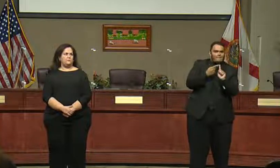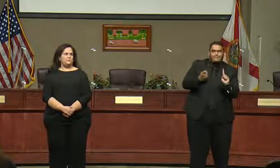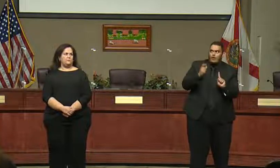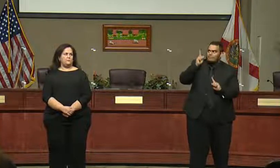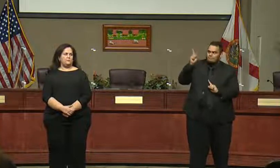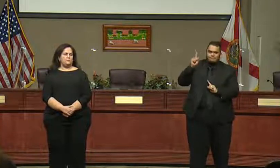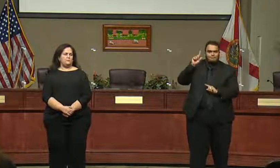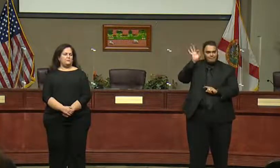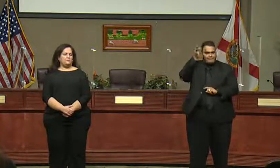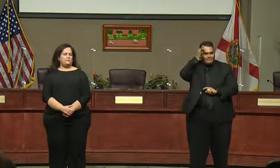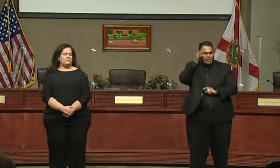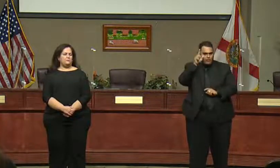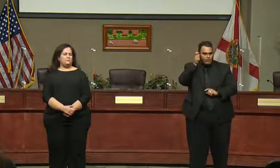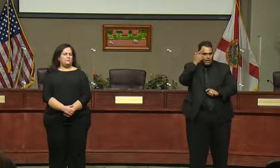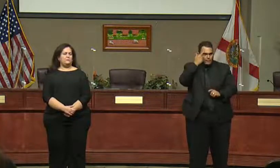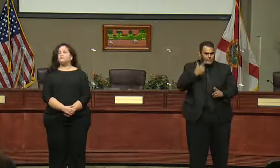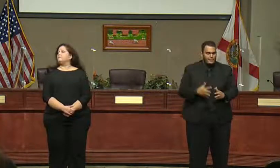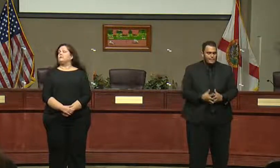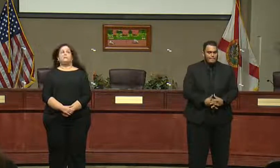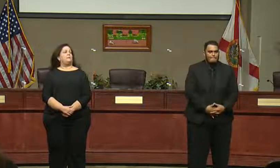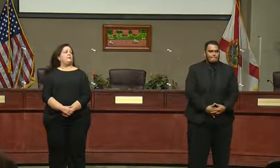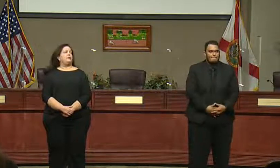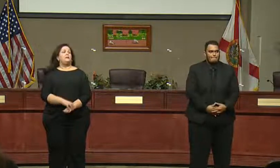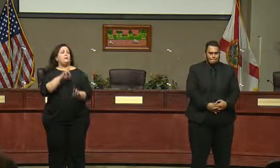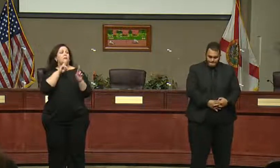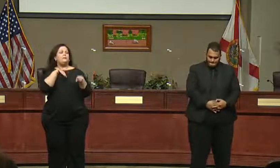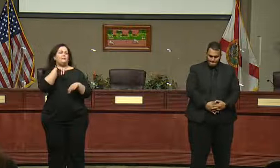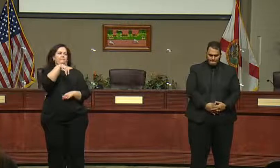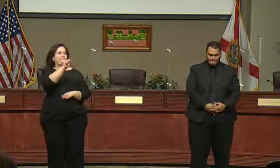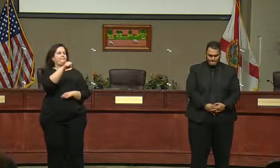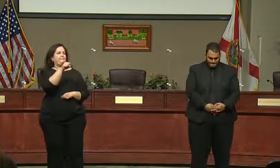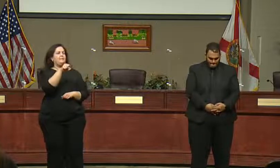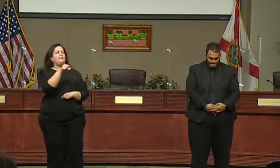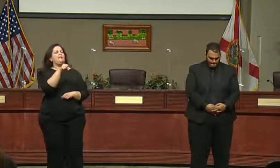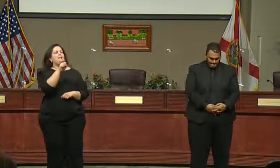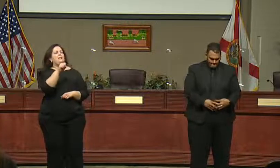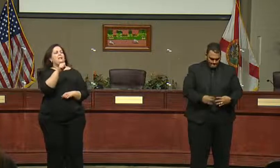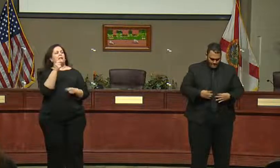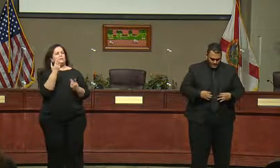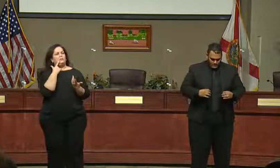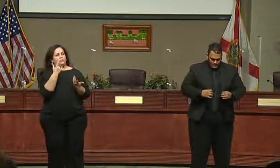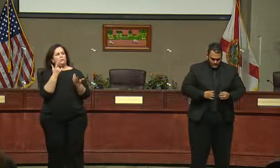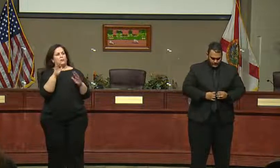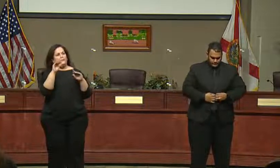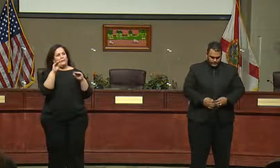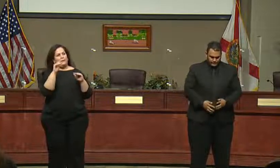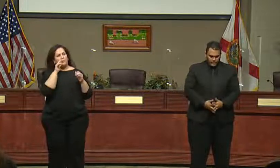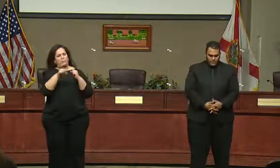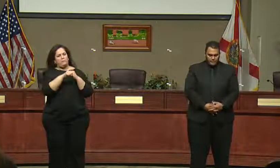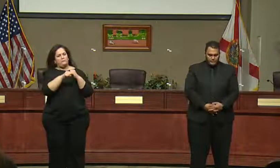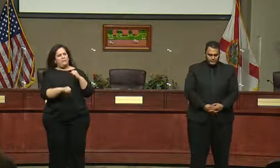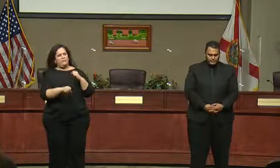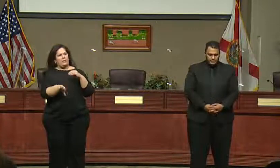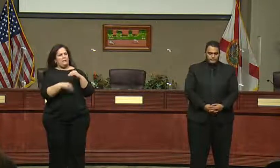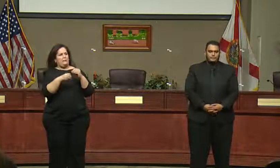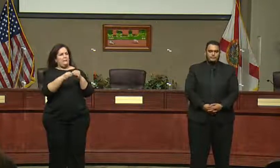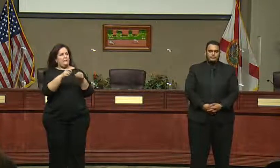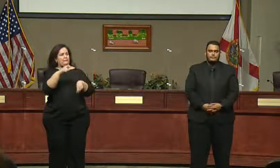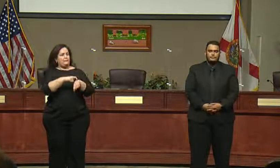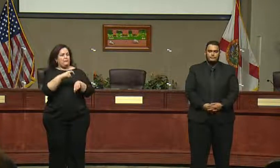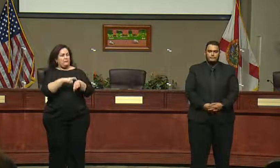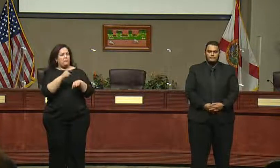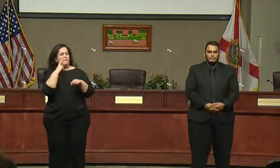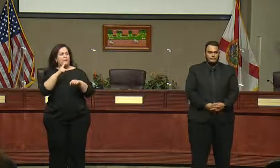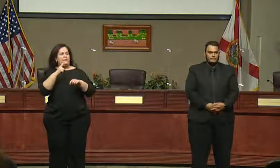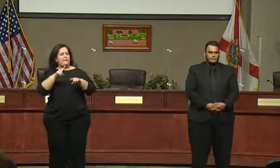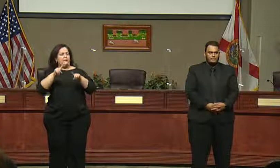round. La respuesta es sí. Exploramos la posibilidad de poder extender la jornada de